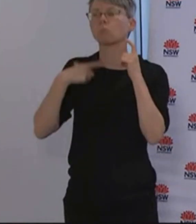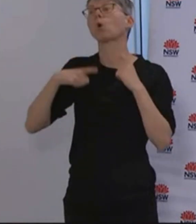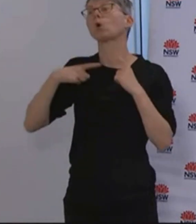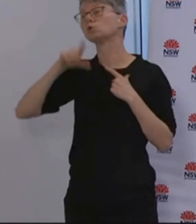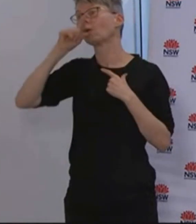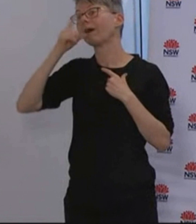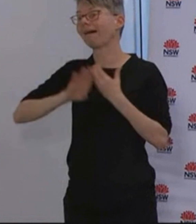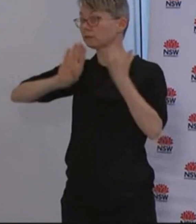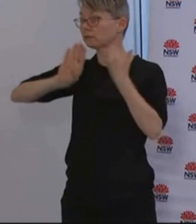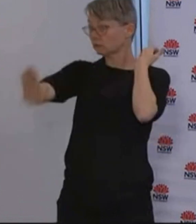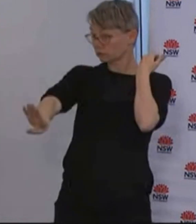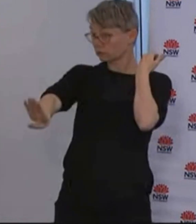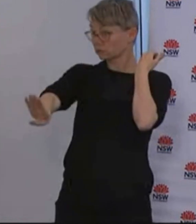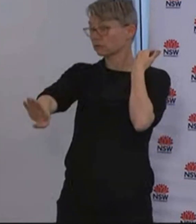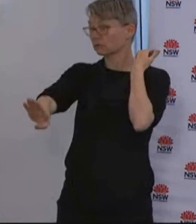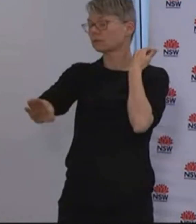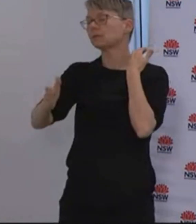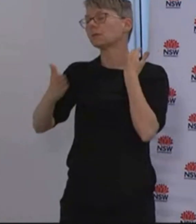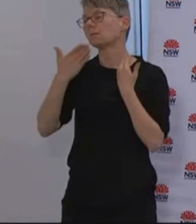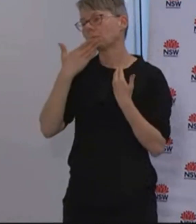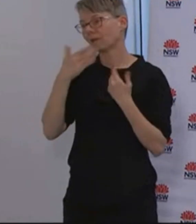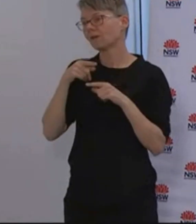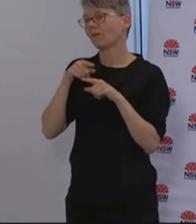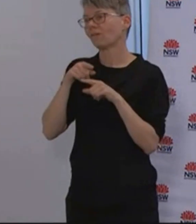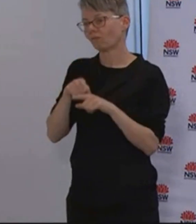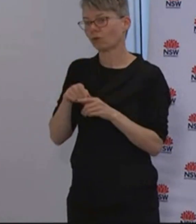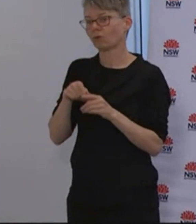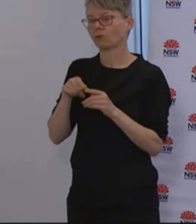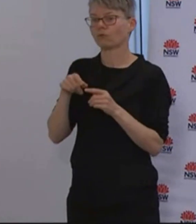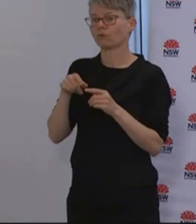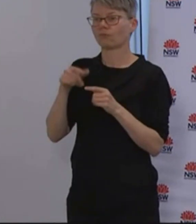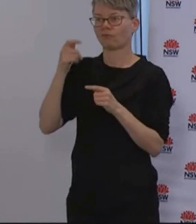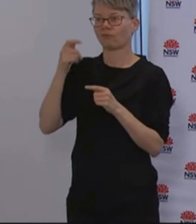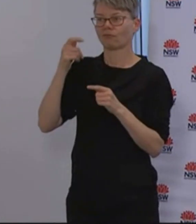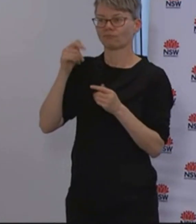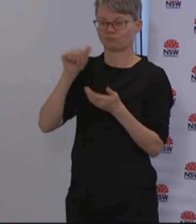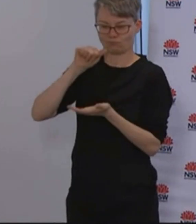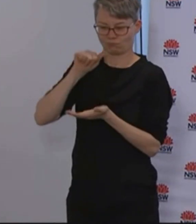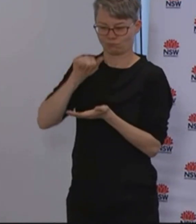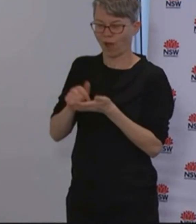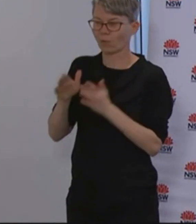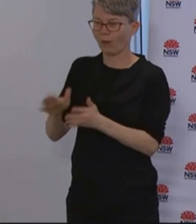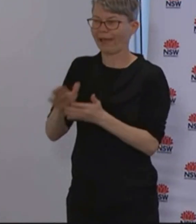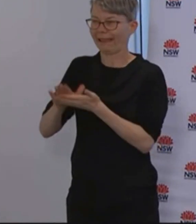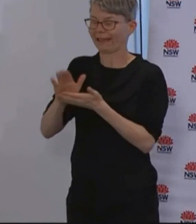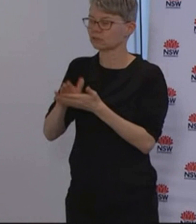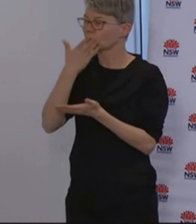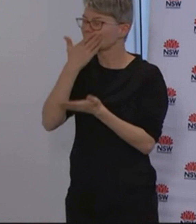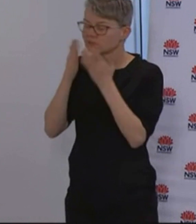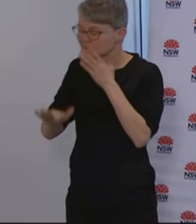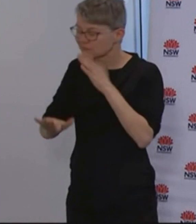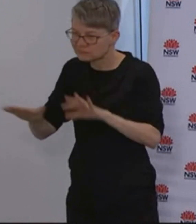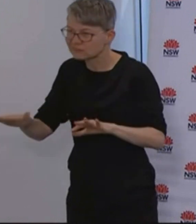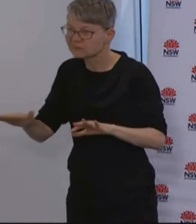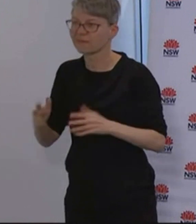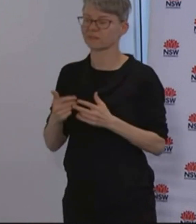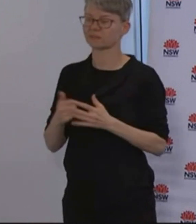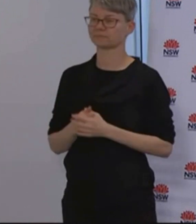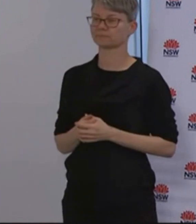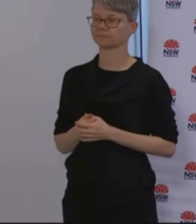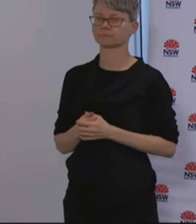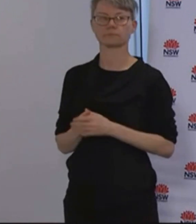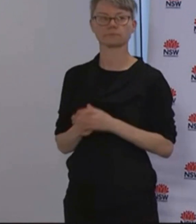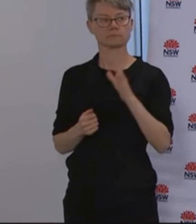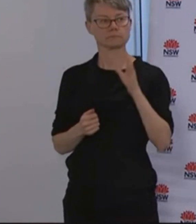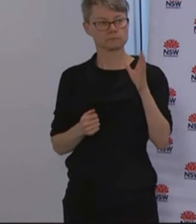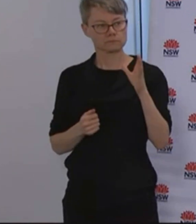socially distance, then just also follow those simple hygiene measures when you're wearing a mask. With Casula, will you recommend to